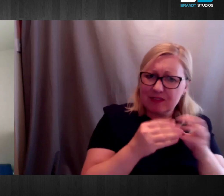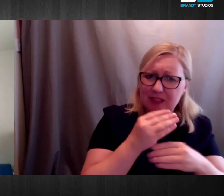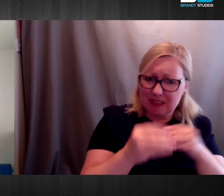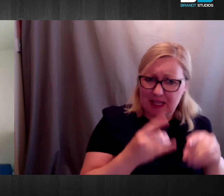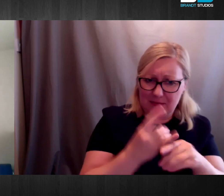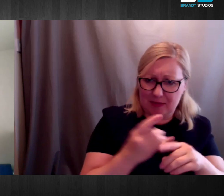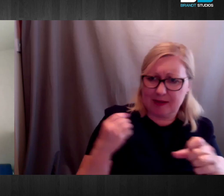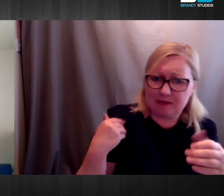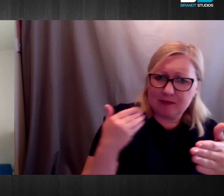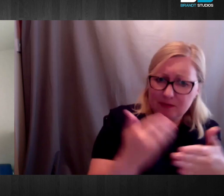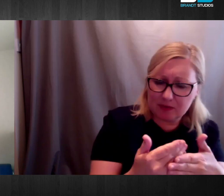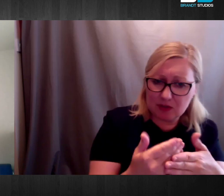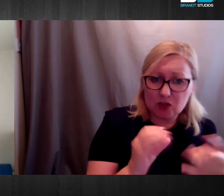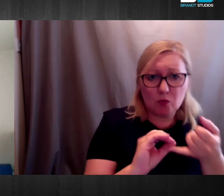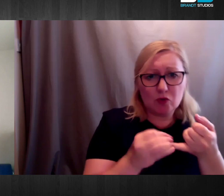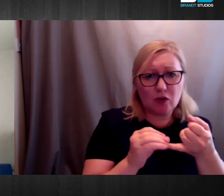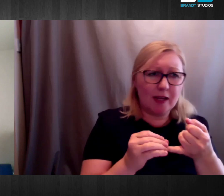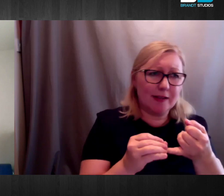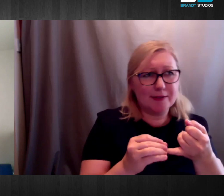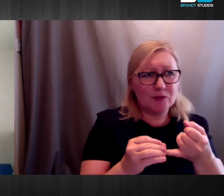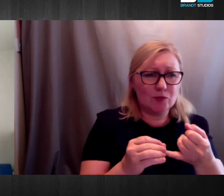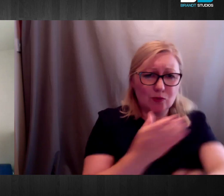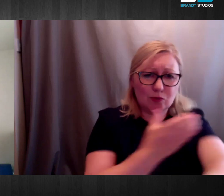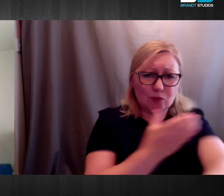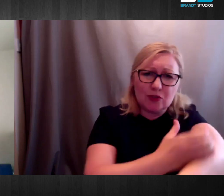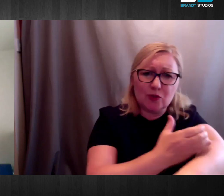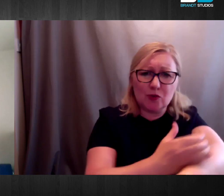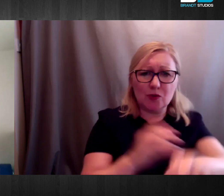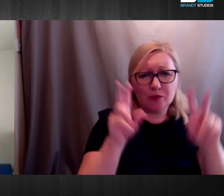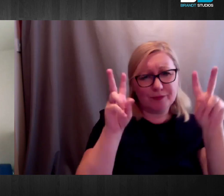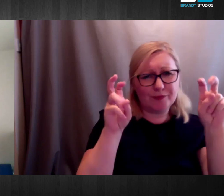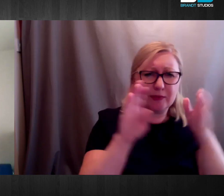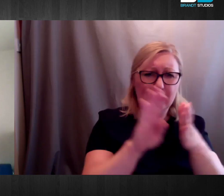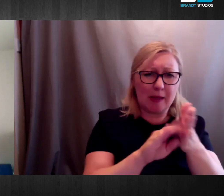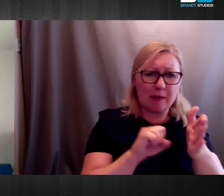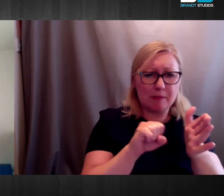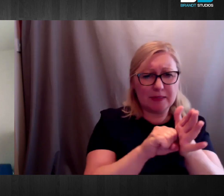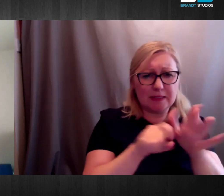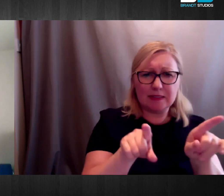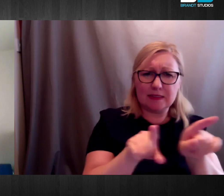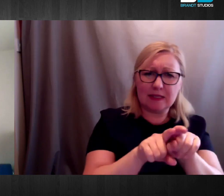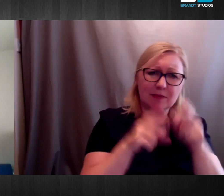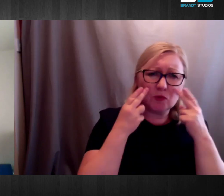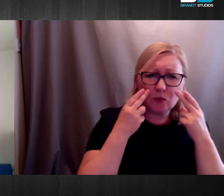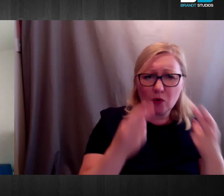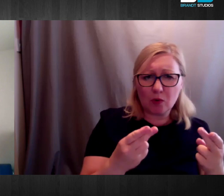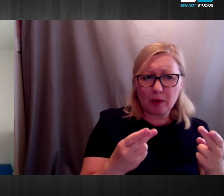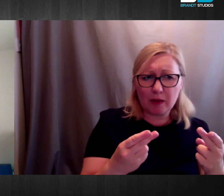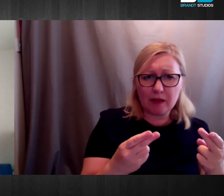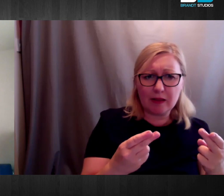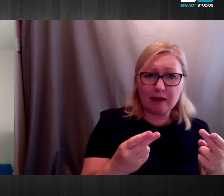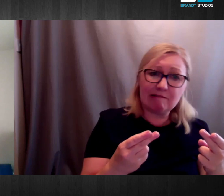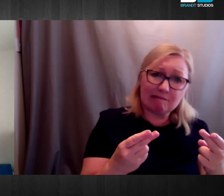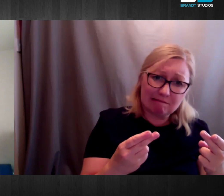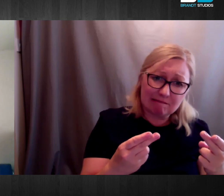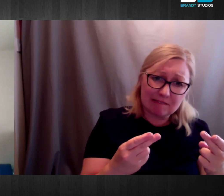business as usual as we can. Because, of course, we had lots of other calls going on that we try to rescue,